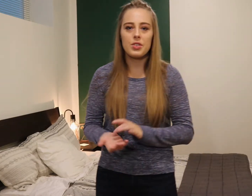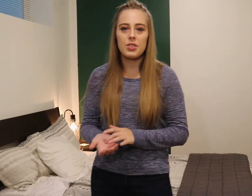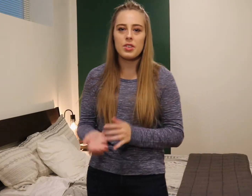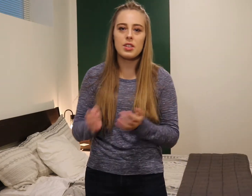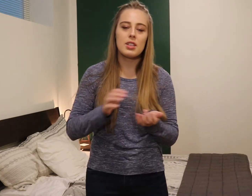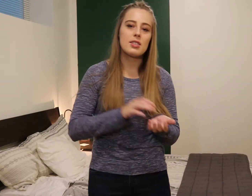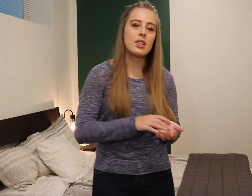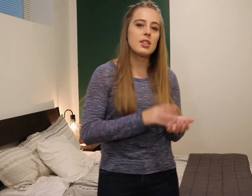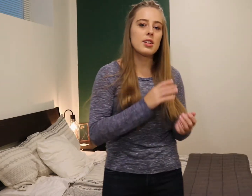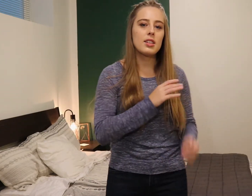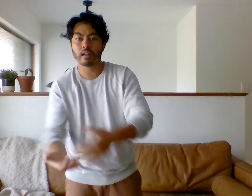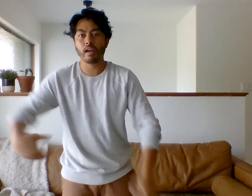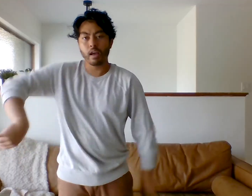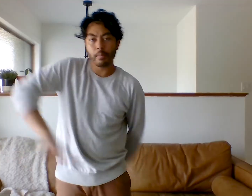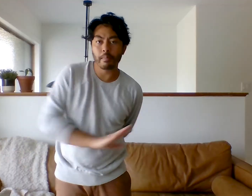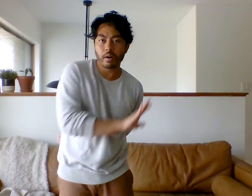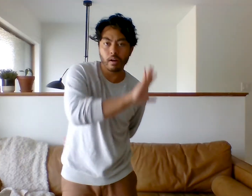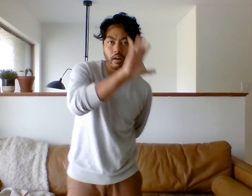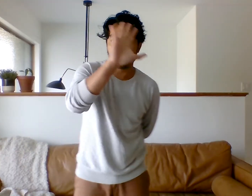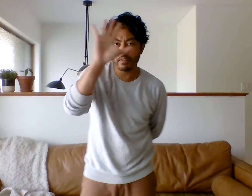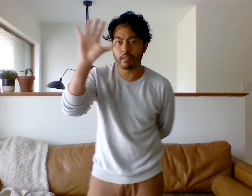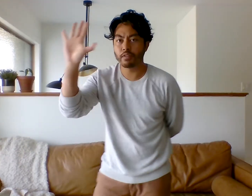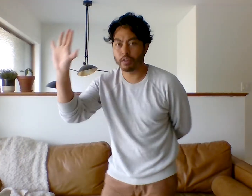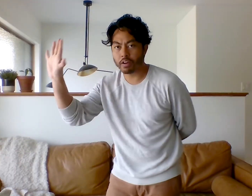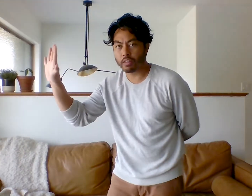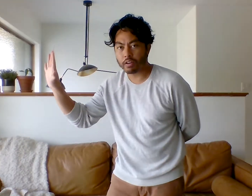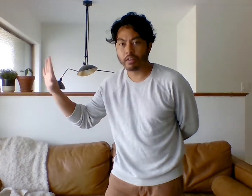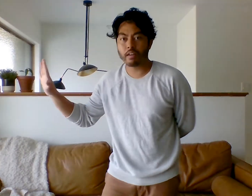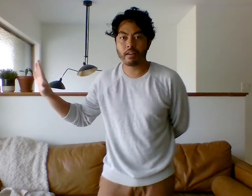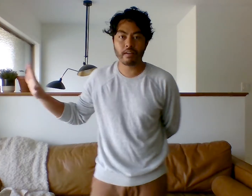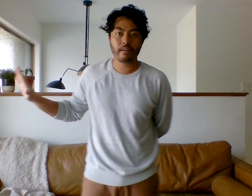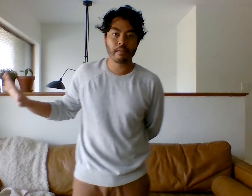Jesus, the name above every other name